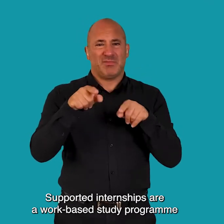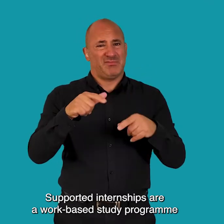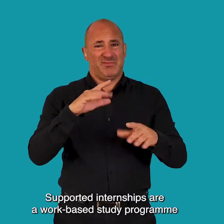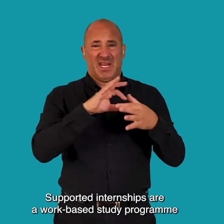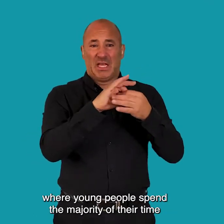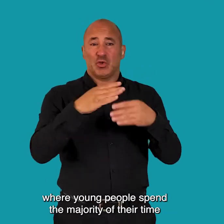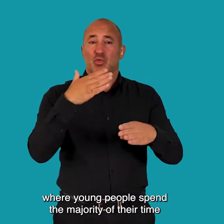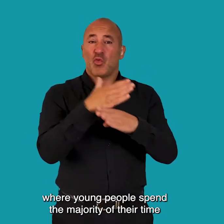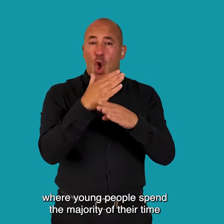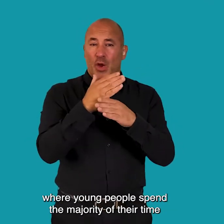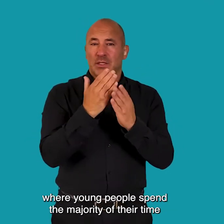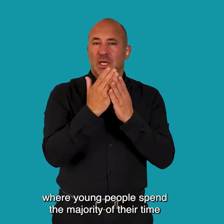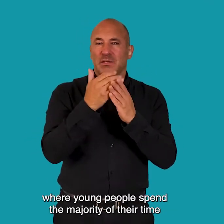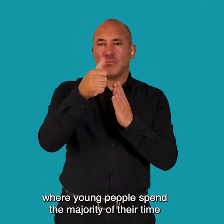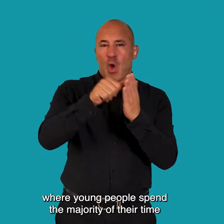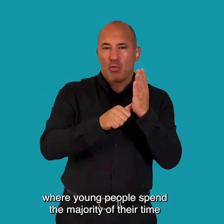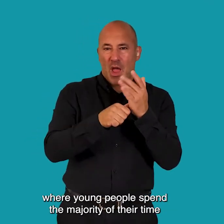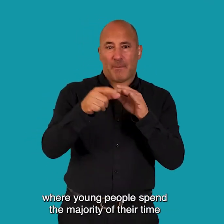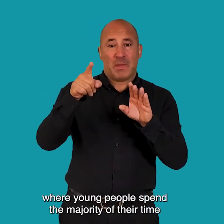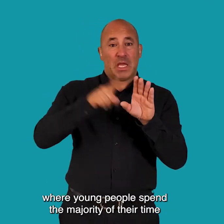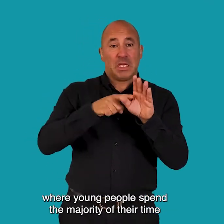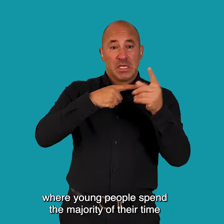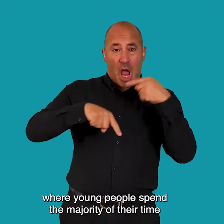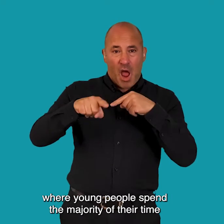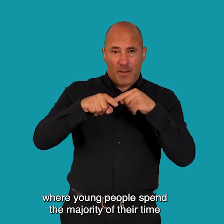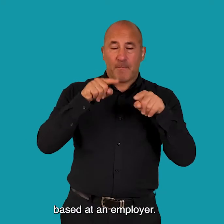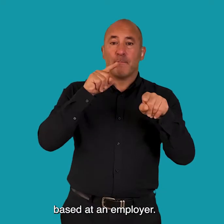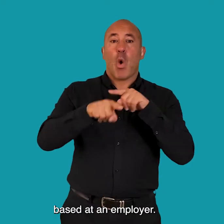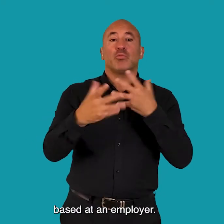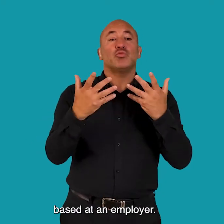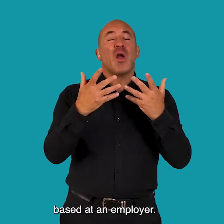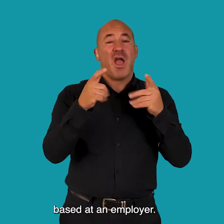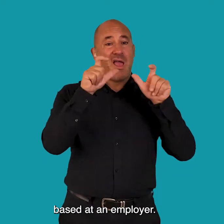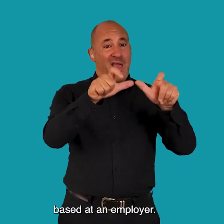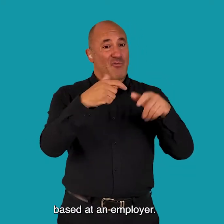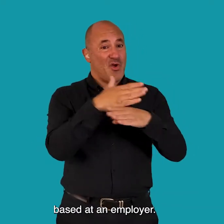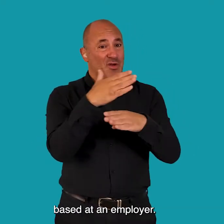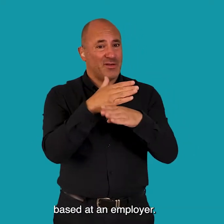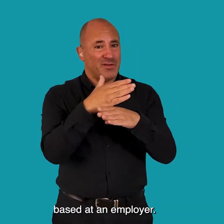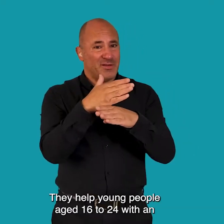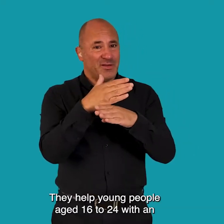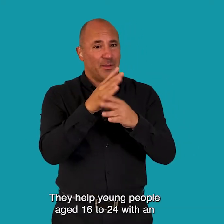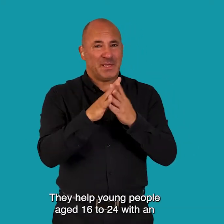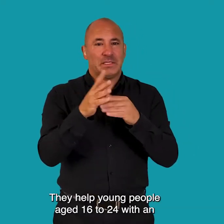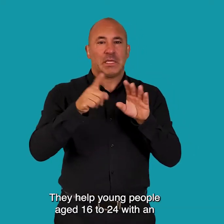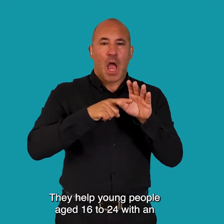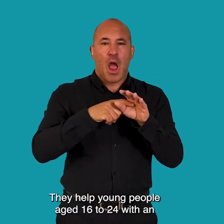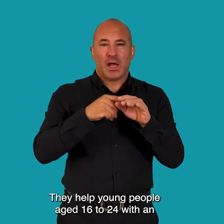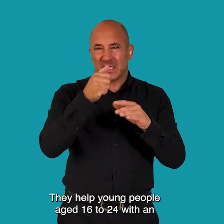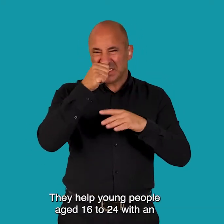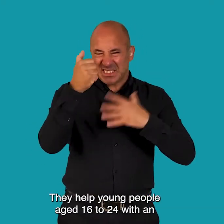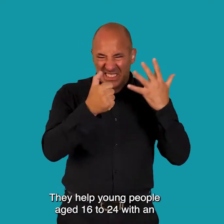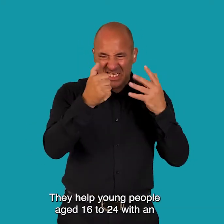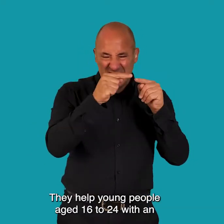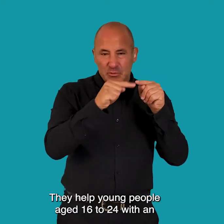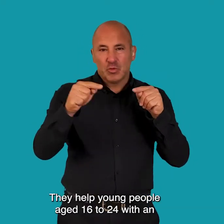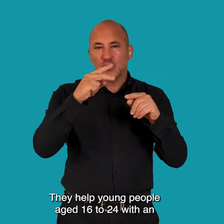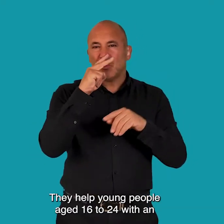program where young people spend the majority of their time based at an employer. They help young people aged 16 to 24